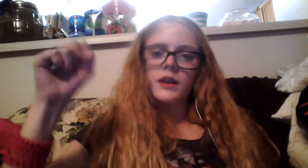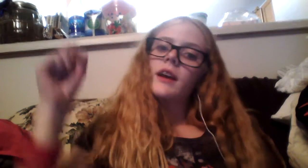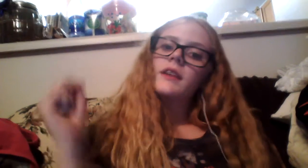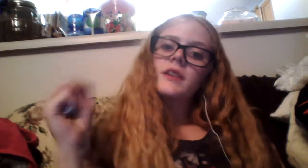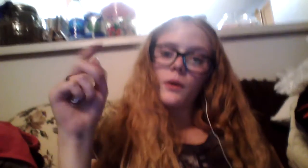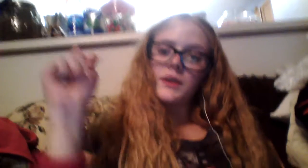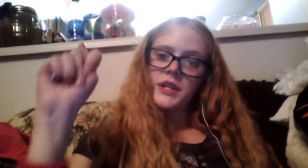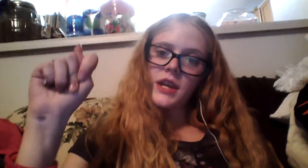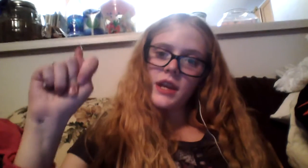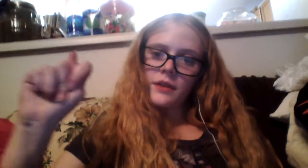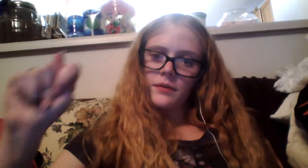So T.